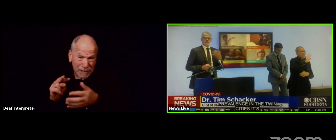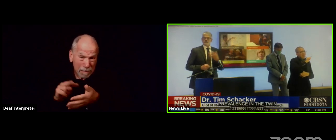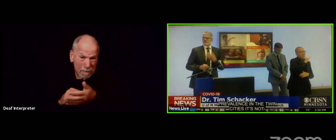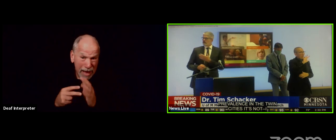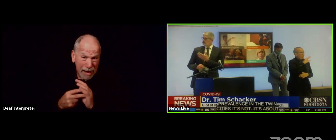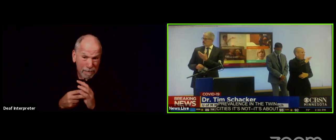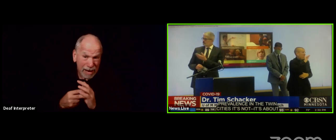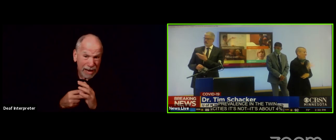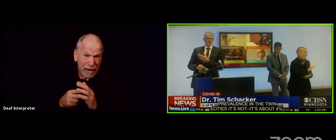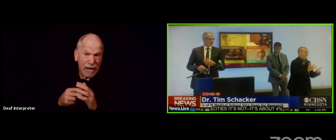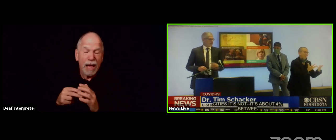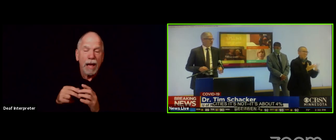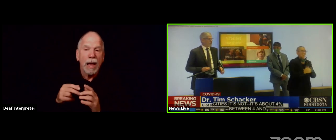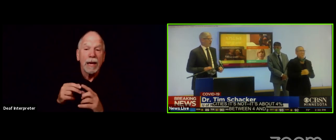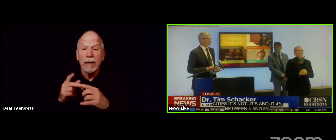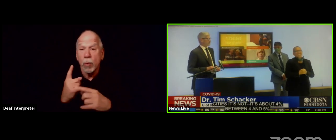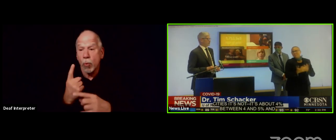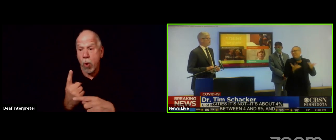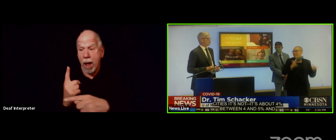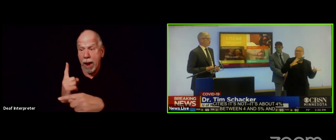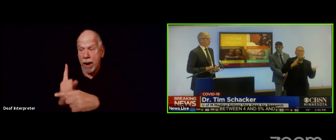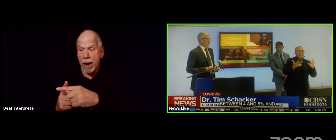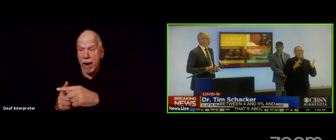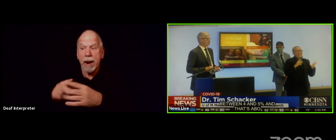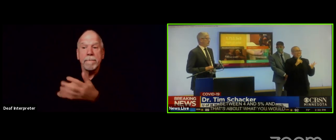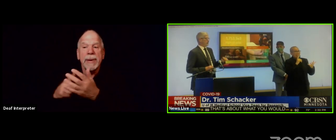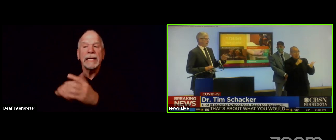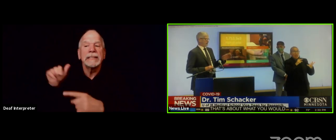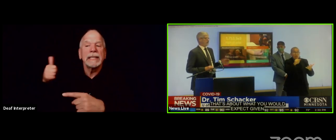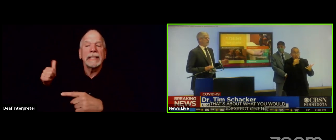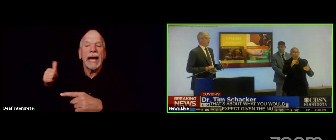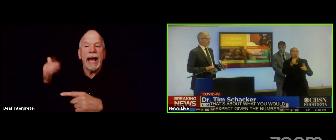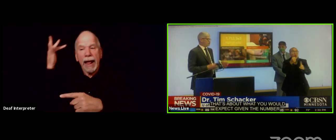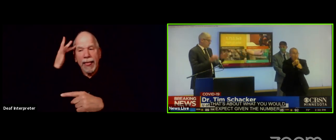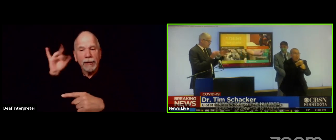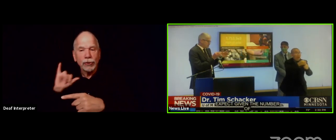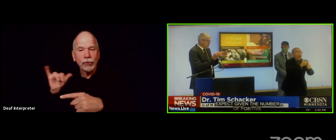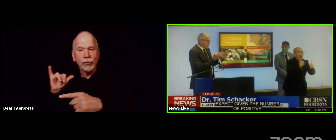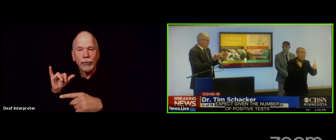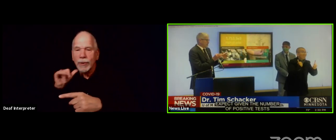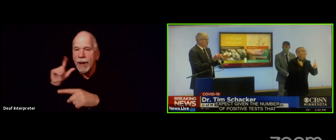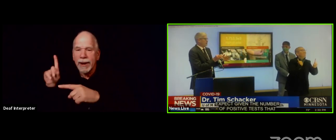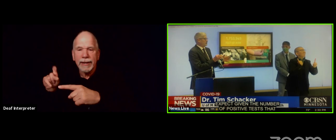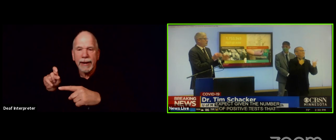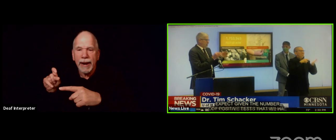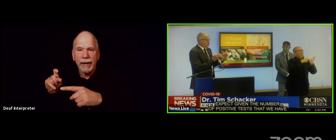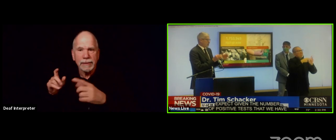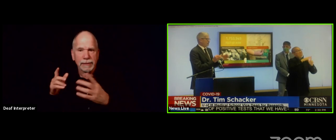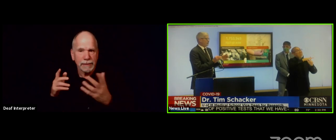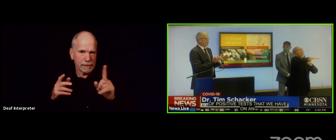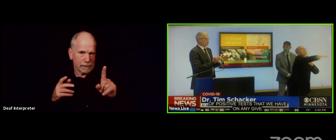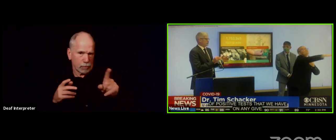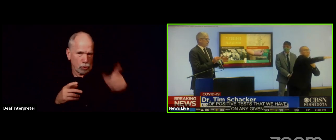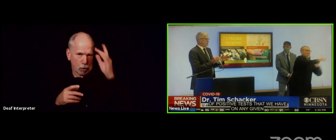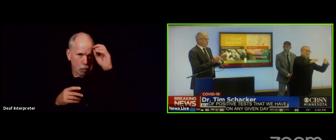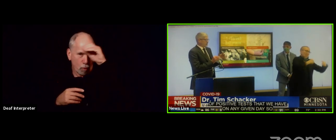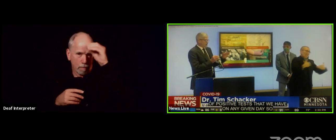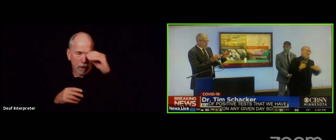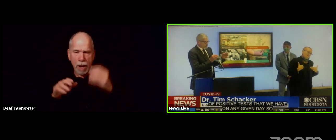what you'd expect given the number of positive tests that we have on any given day. So at this stage of the pandemic, for our